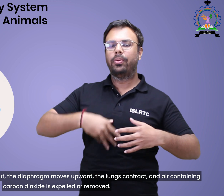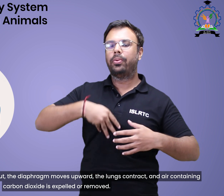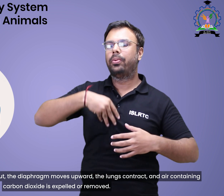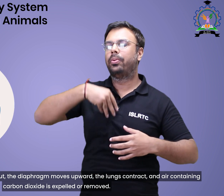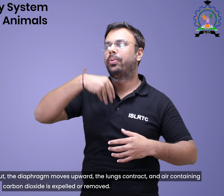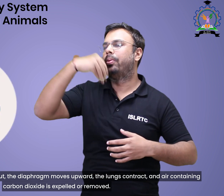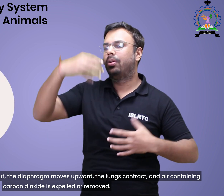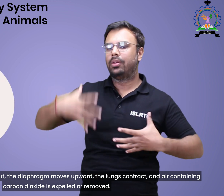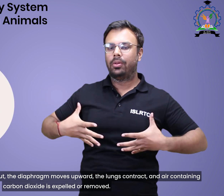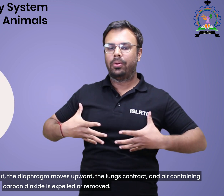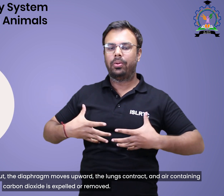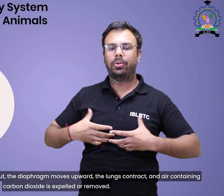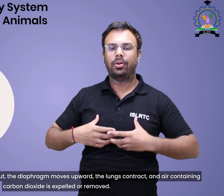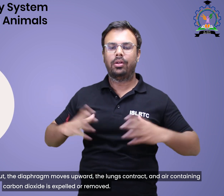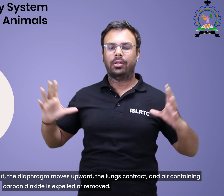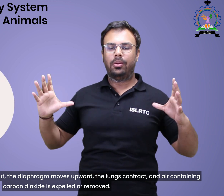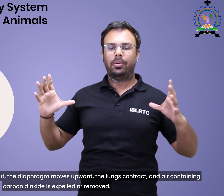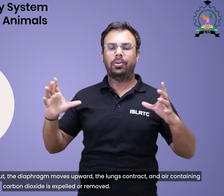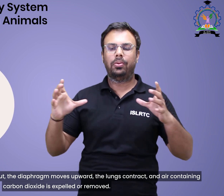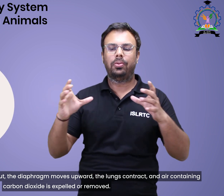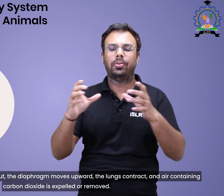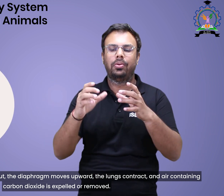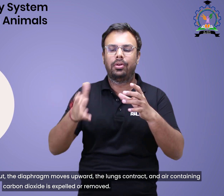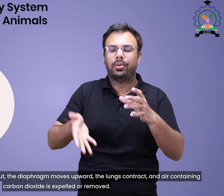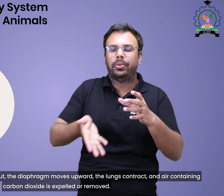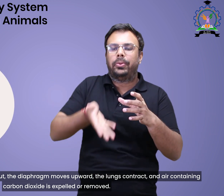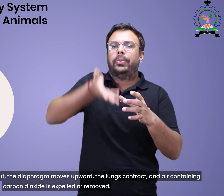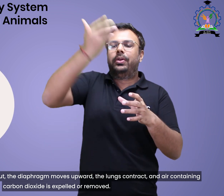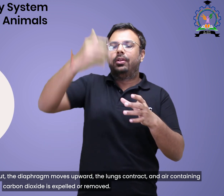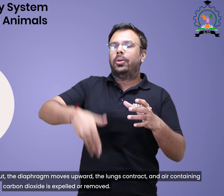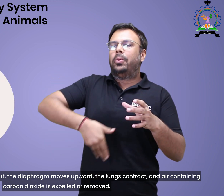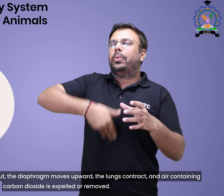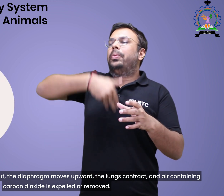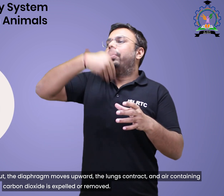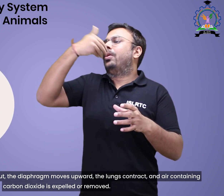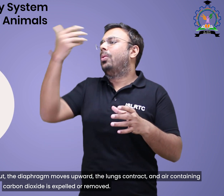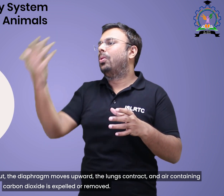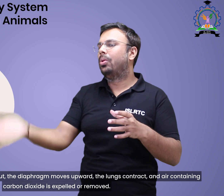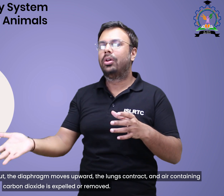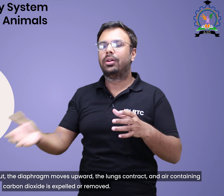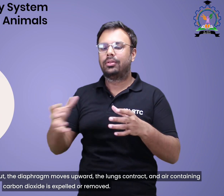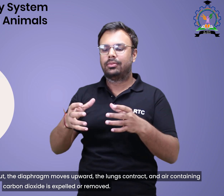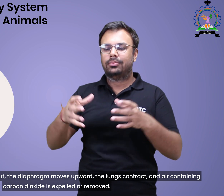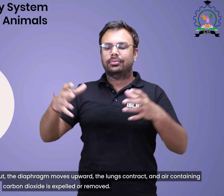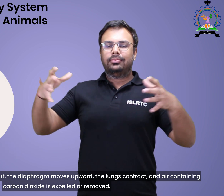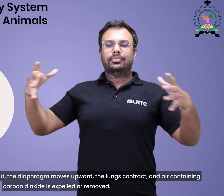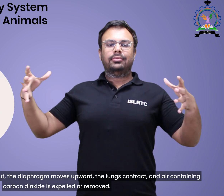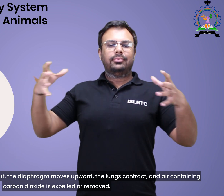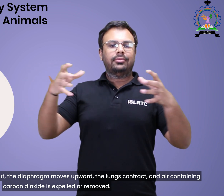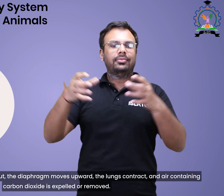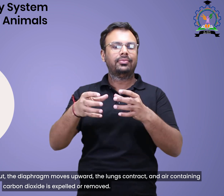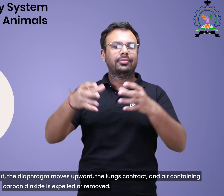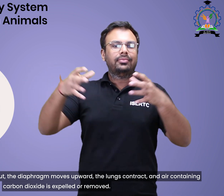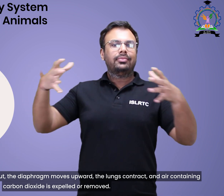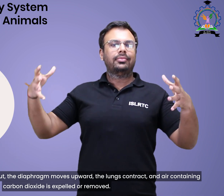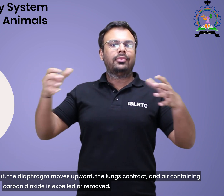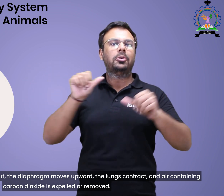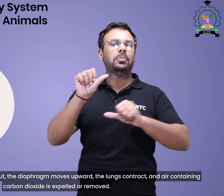Exhalation. When we breathe out, the diaphragm moves upward, the lungs contract, and air containing carbon dioxide